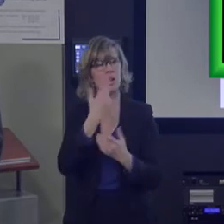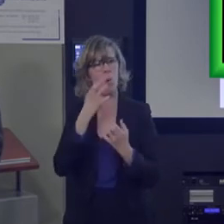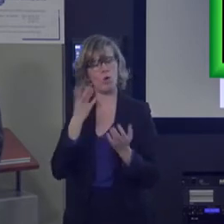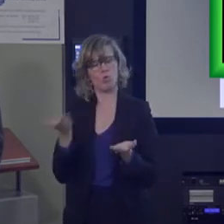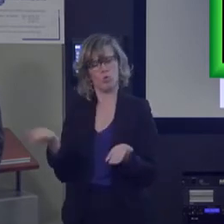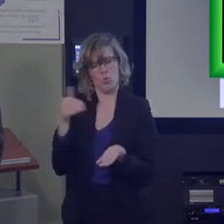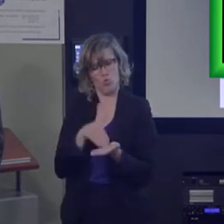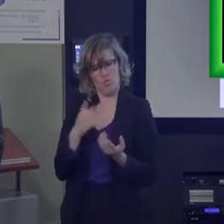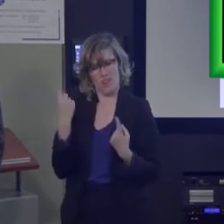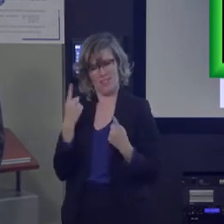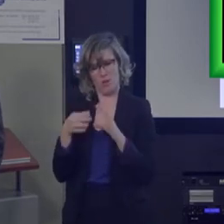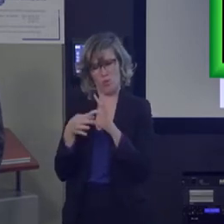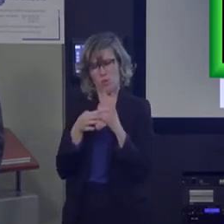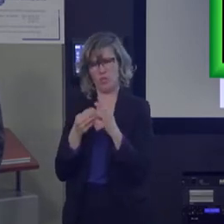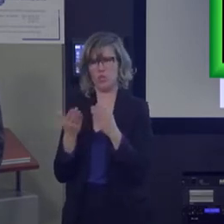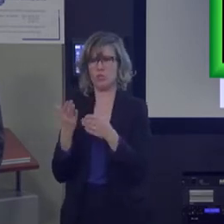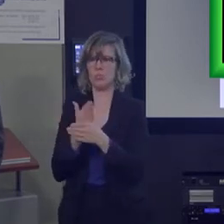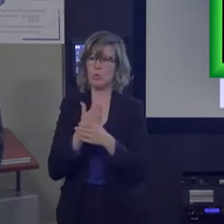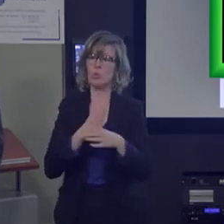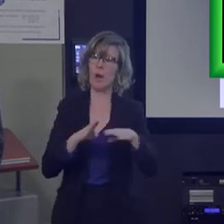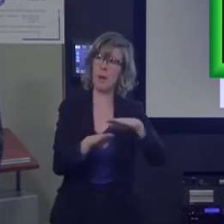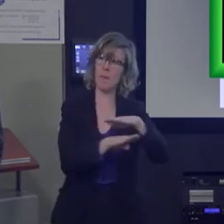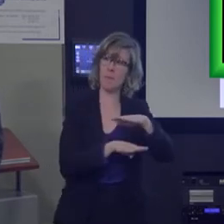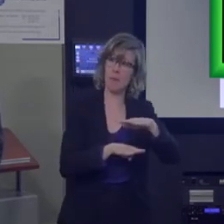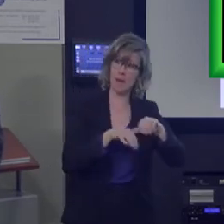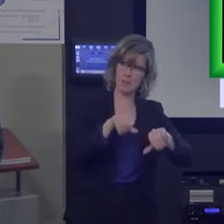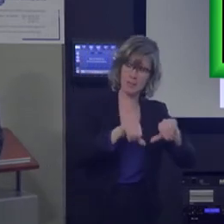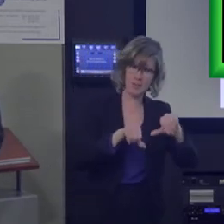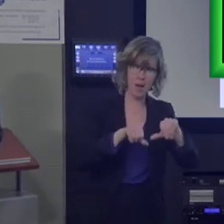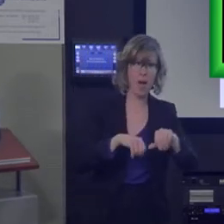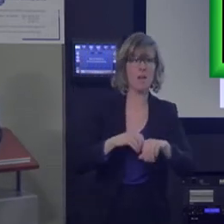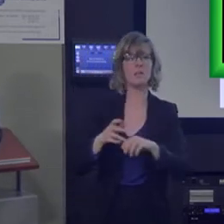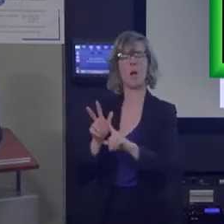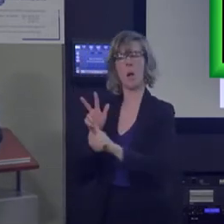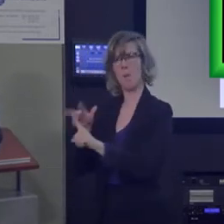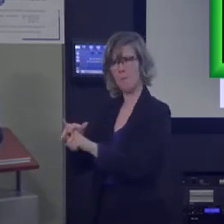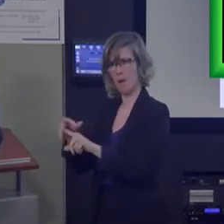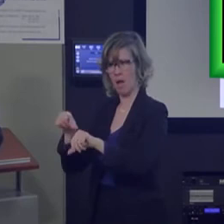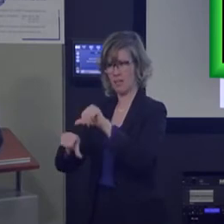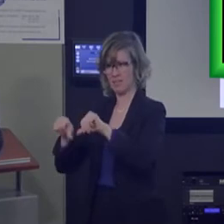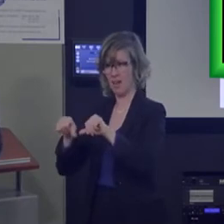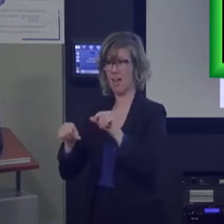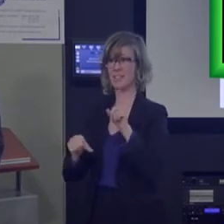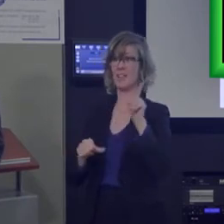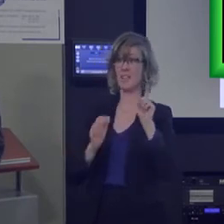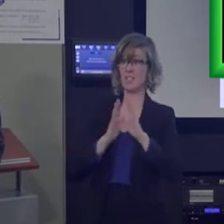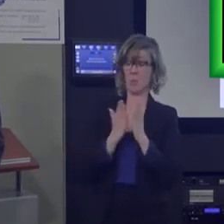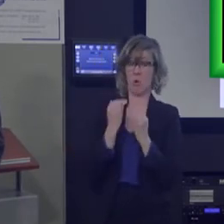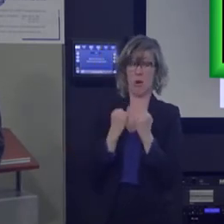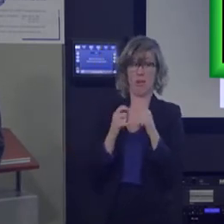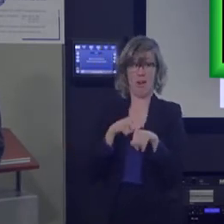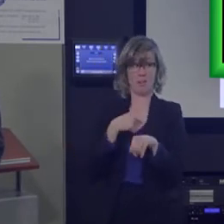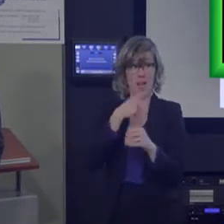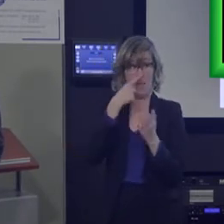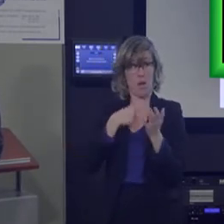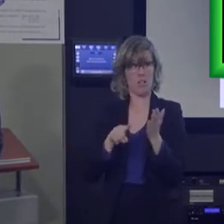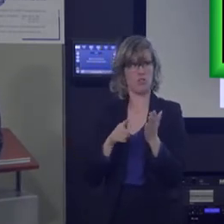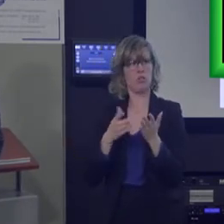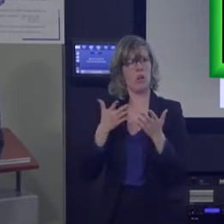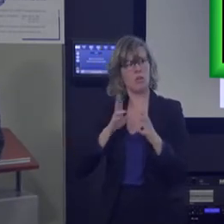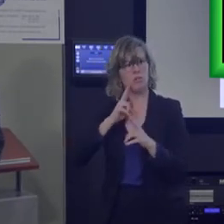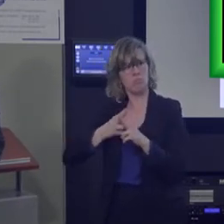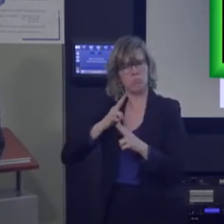basic and applied science. That was his goal. This book, last time I looked, has over 2,000 citations,